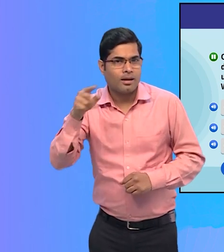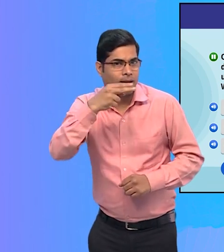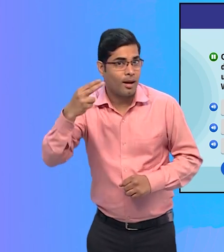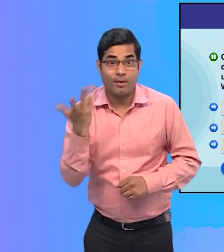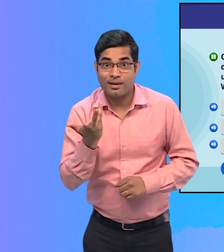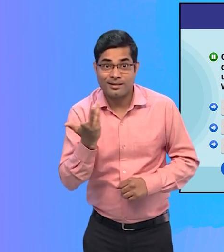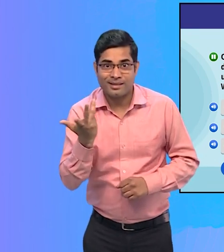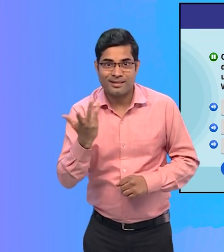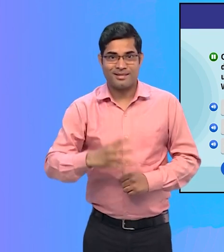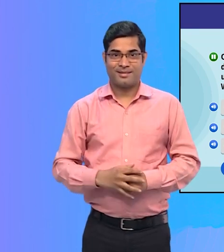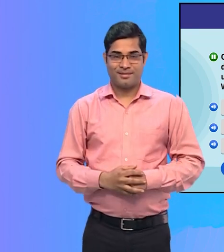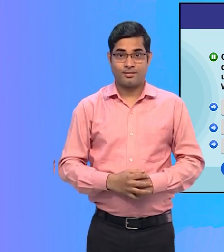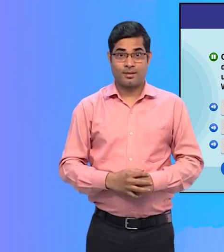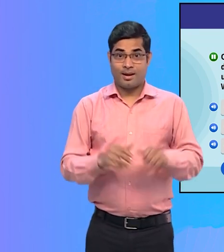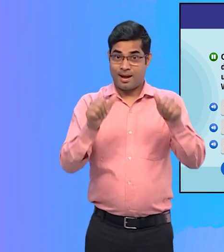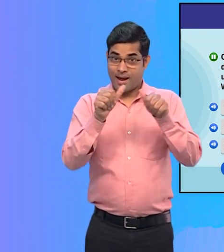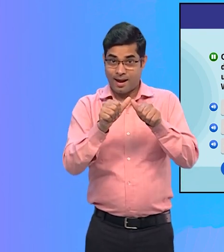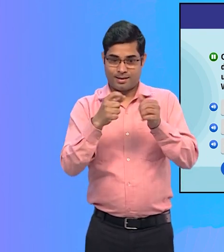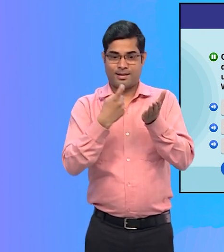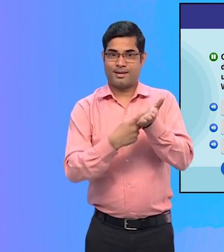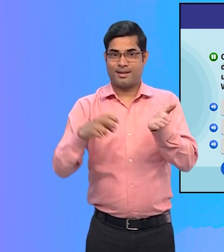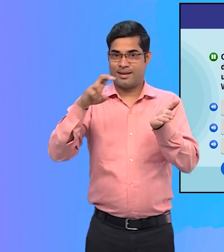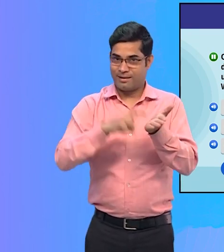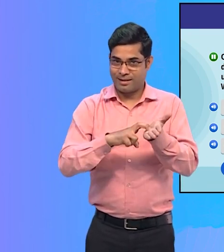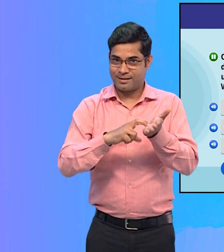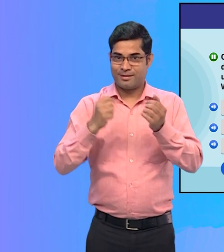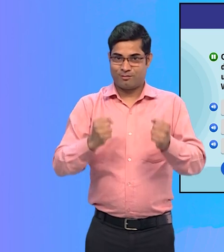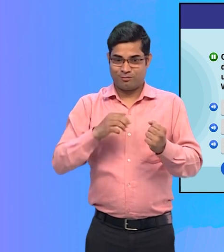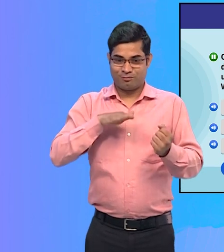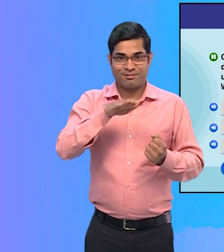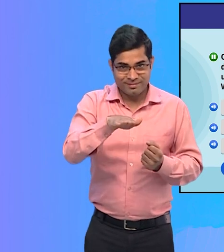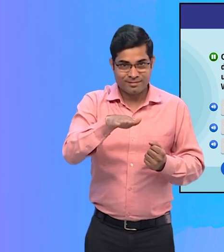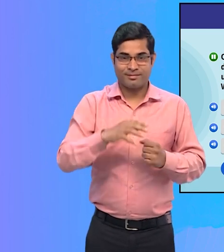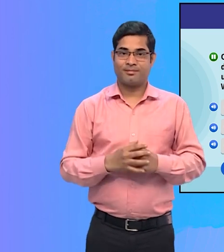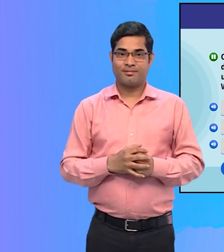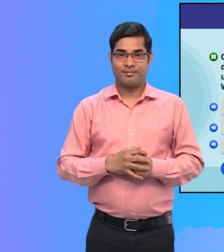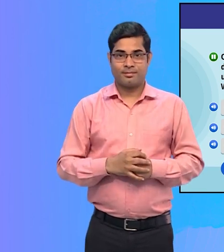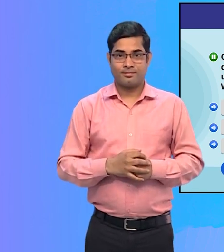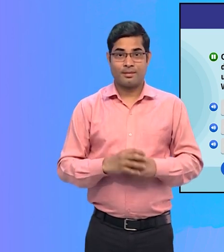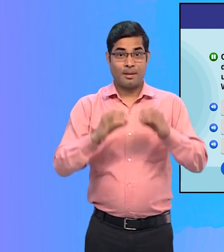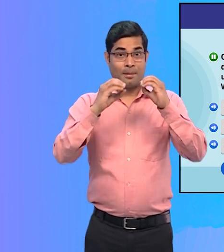What do we call them? A. Reserved parking. B.